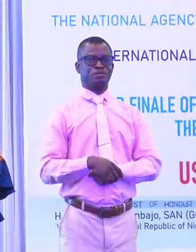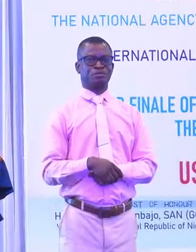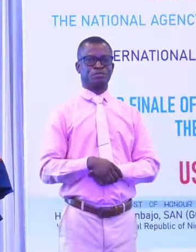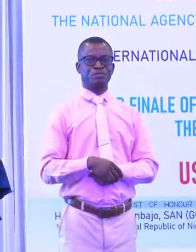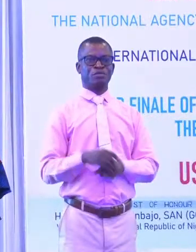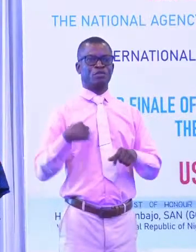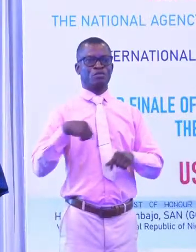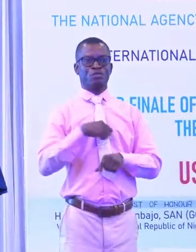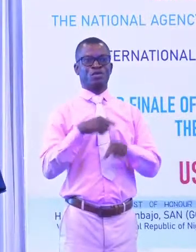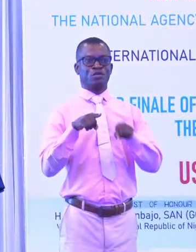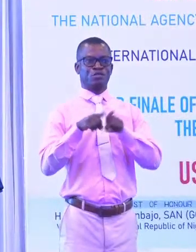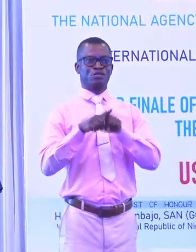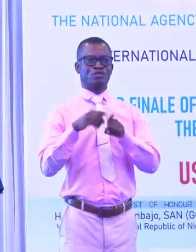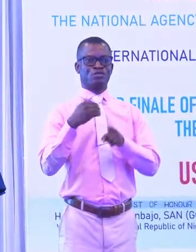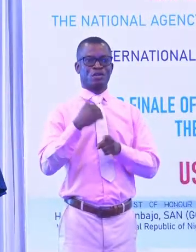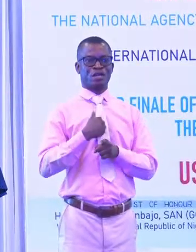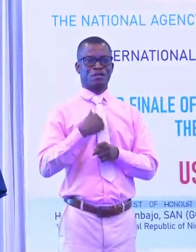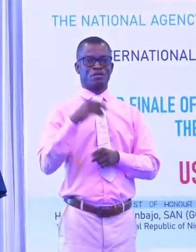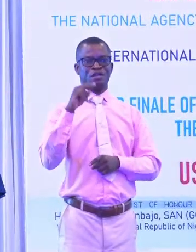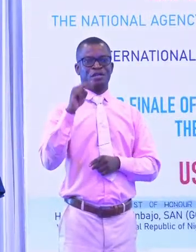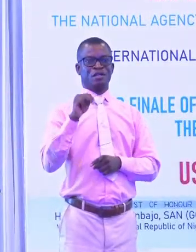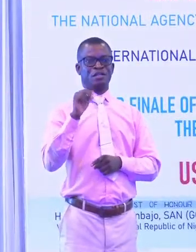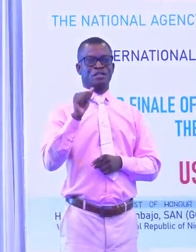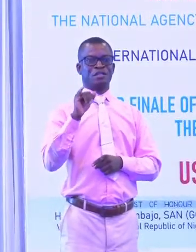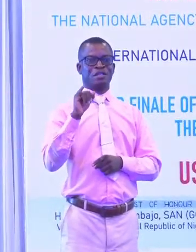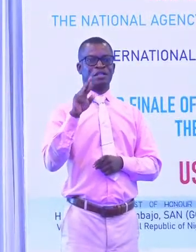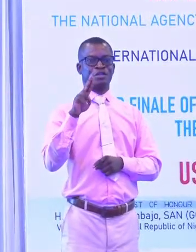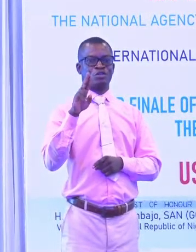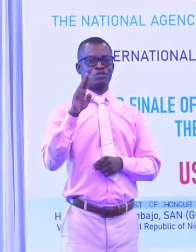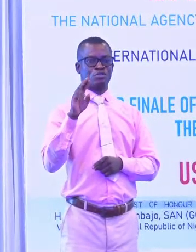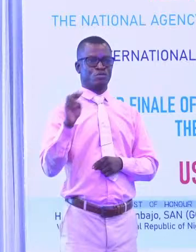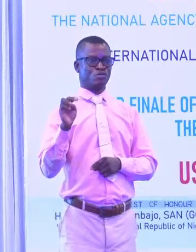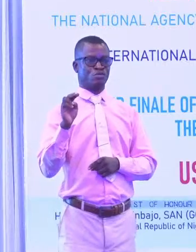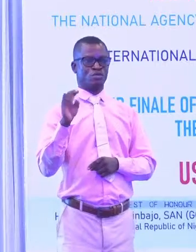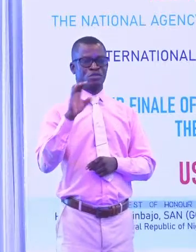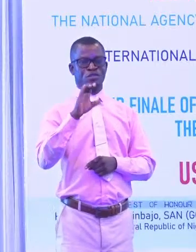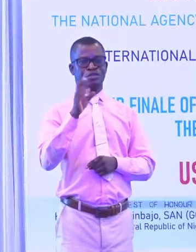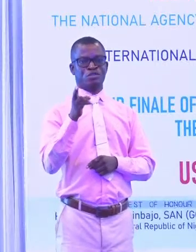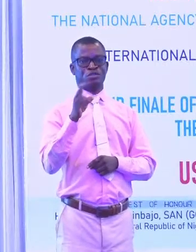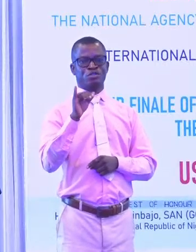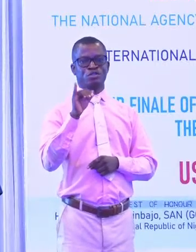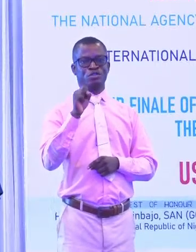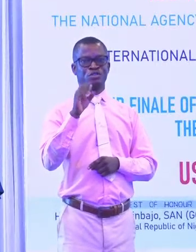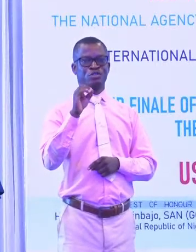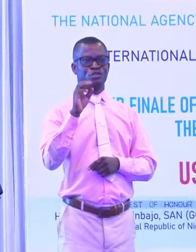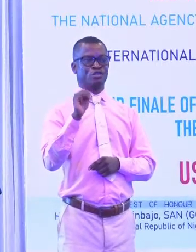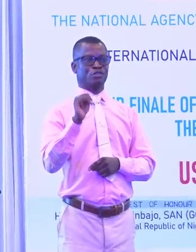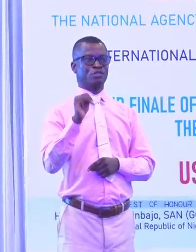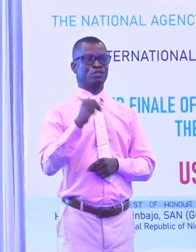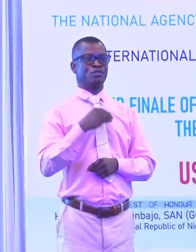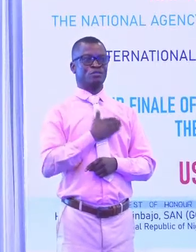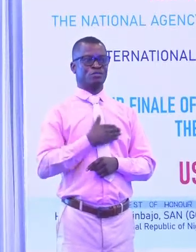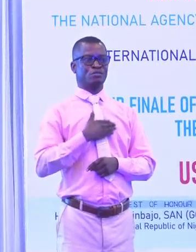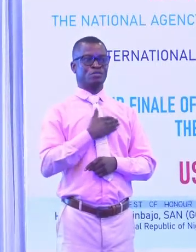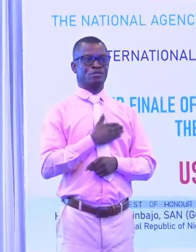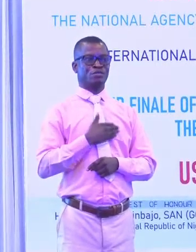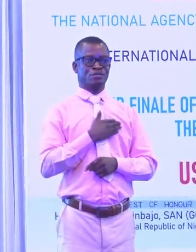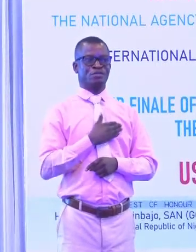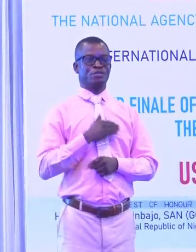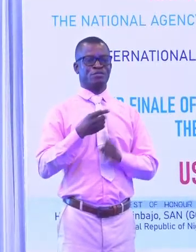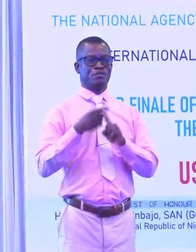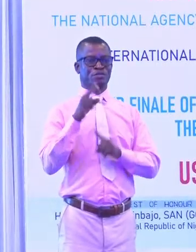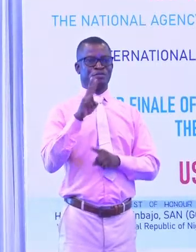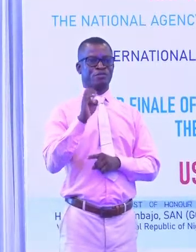We also have Namero Kodret Chisom. Can we see you, please, from Veritas